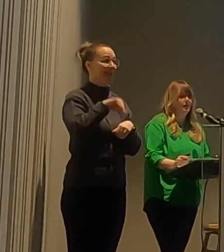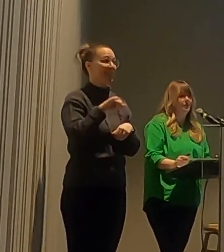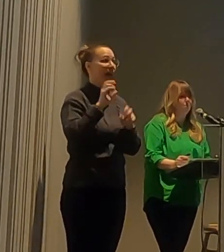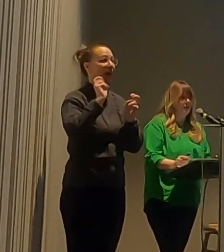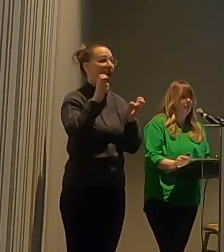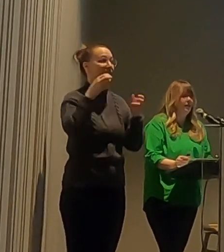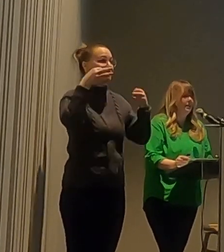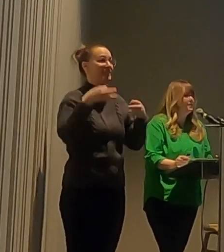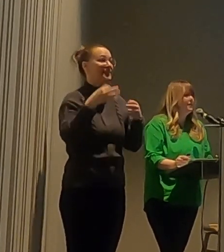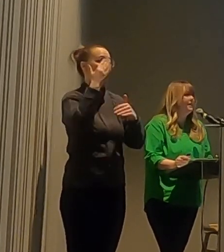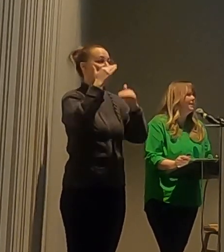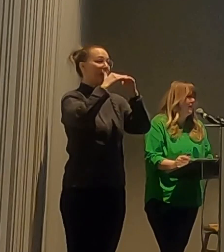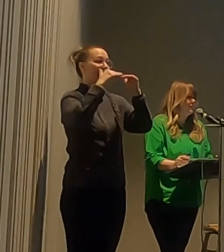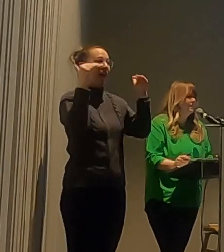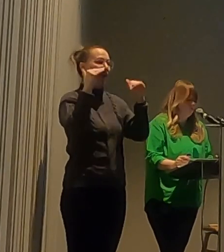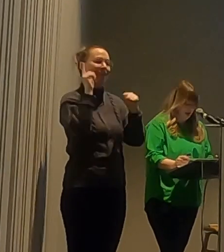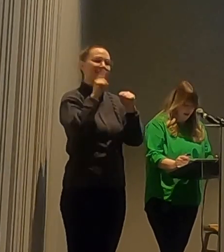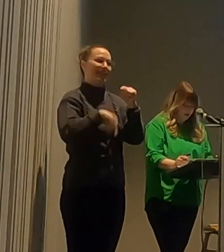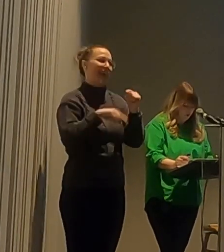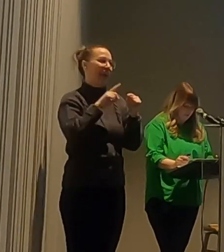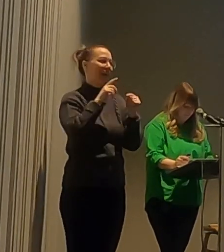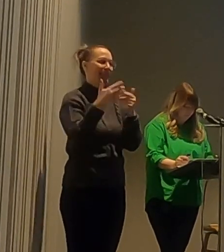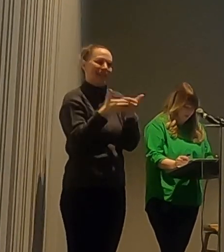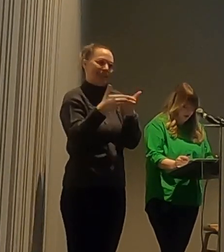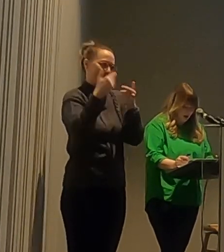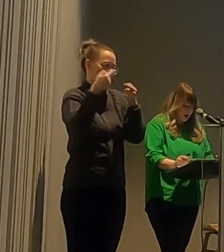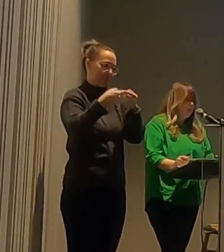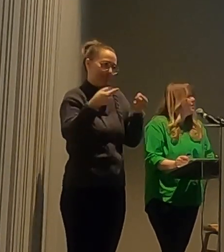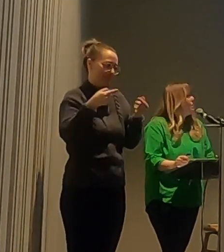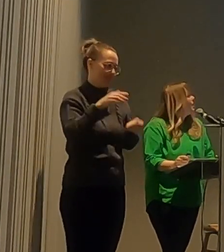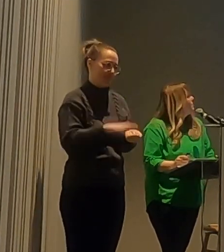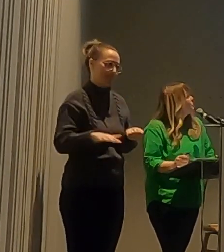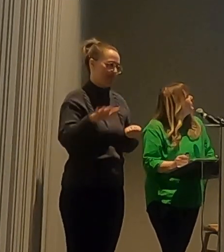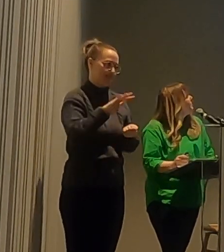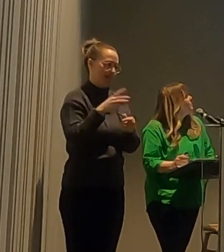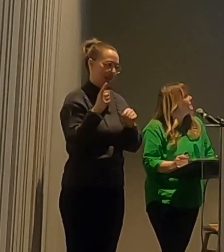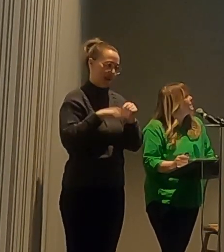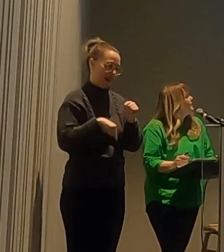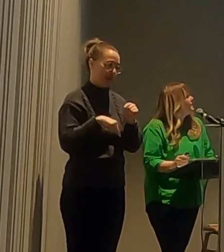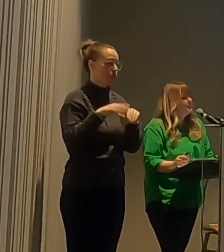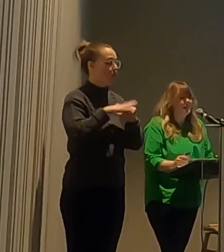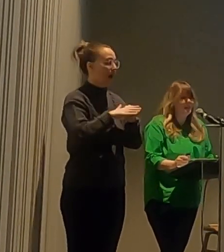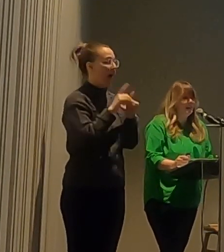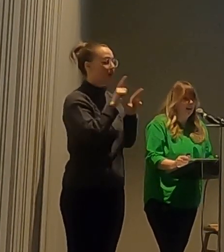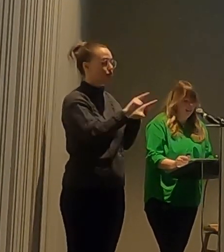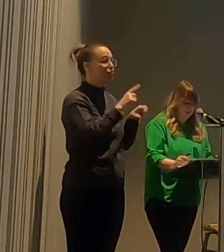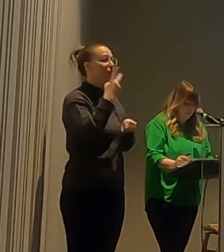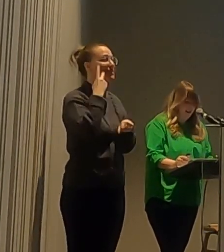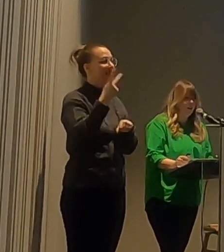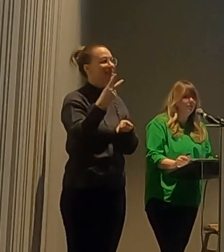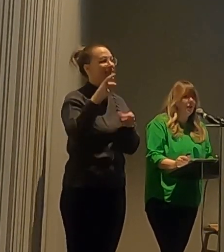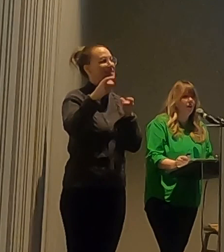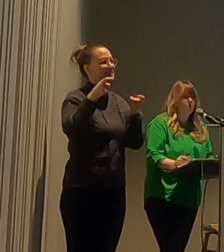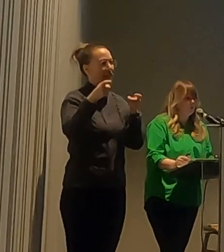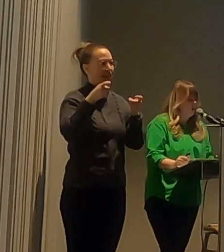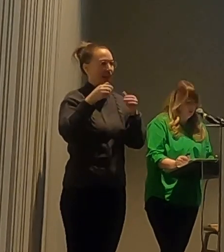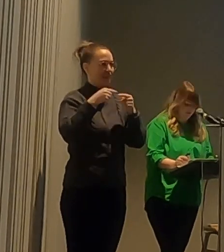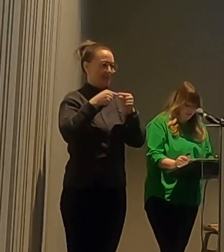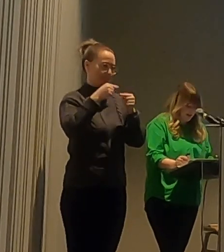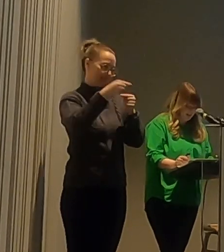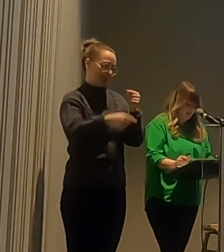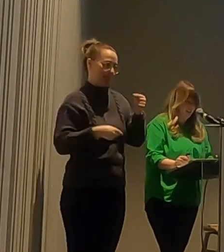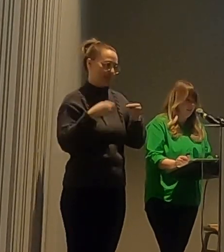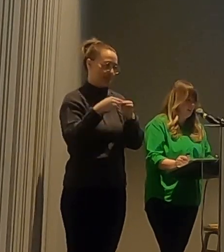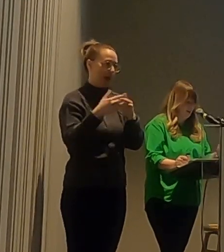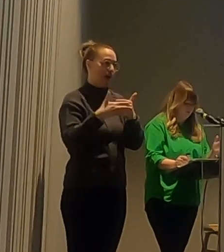not something that could be easily contested by anyone. So on the screen you can see this is the dynastic cycle that almost all